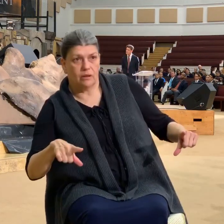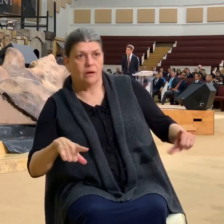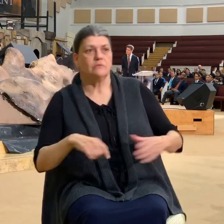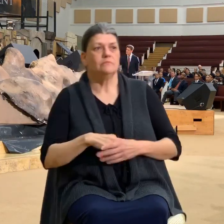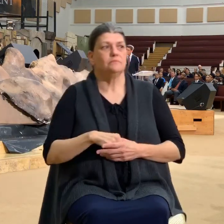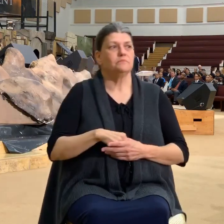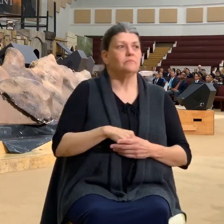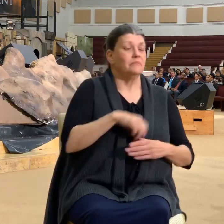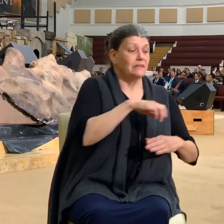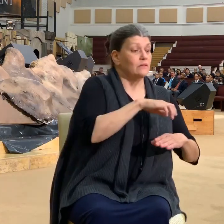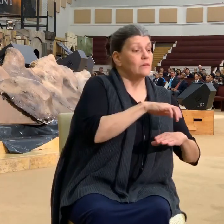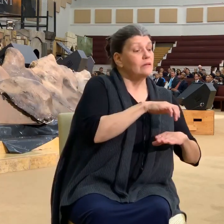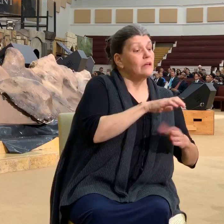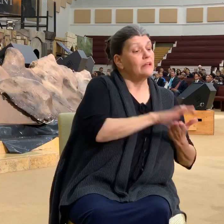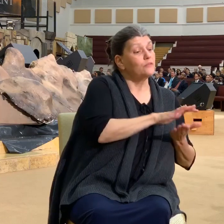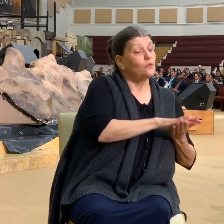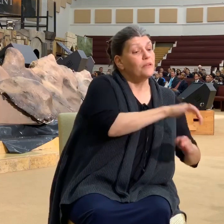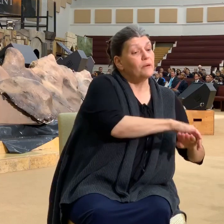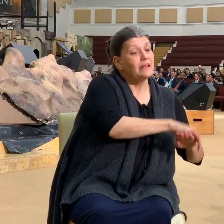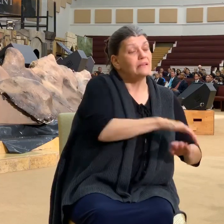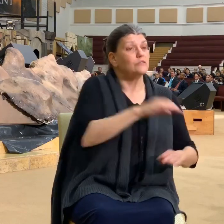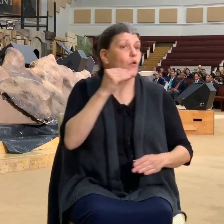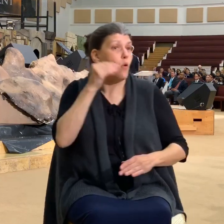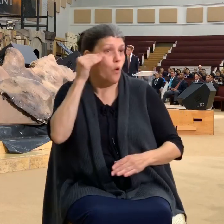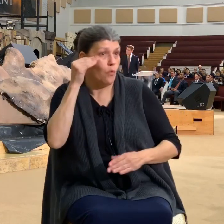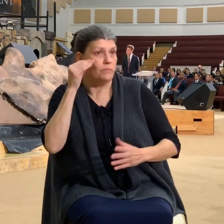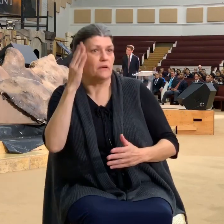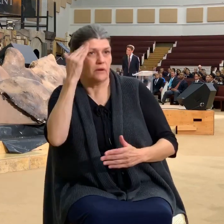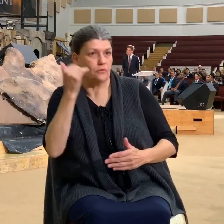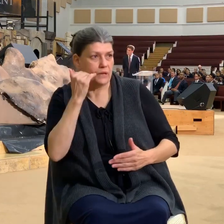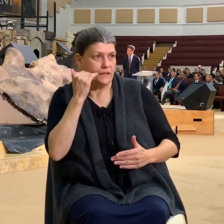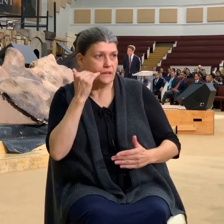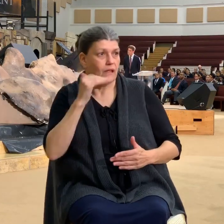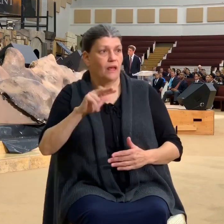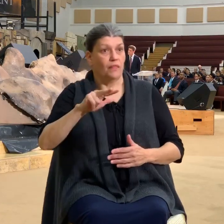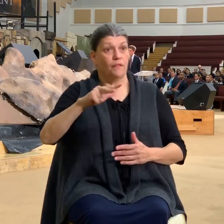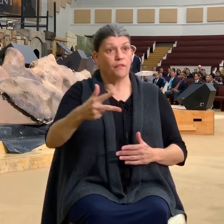school they were English. Well, by the time you get to generation three,